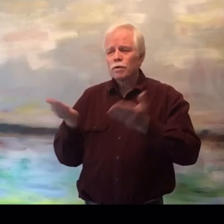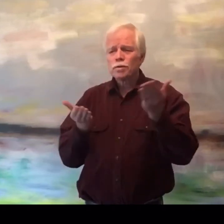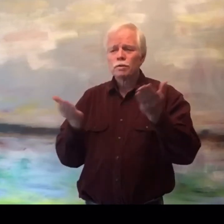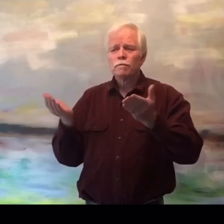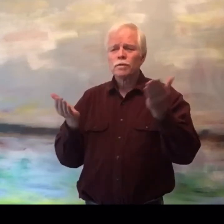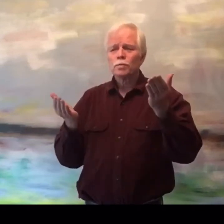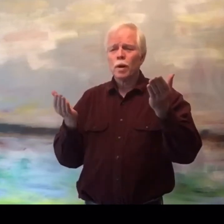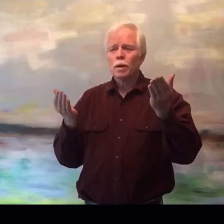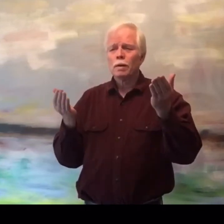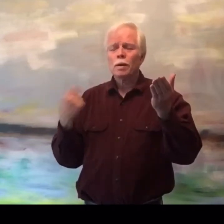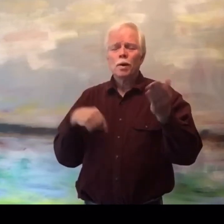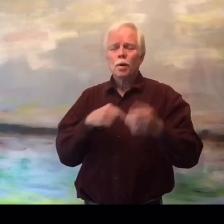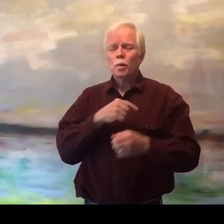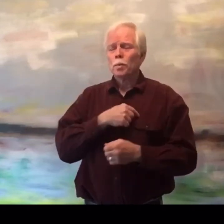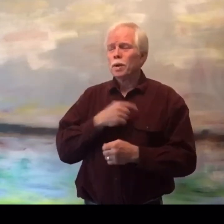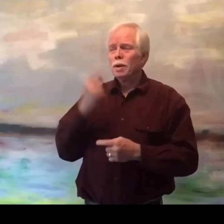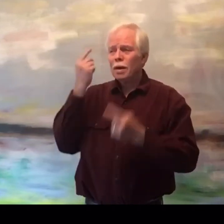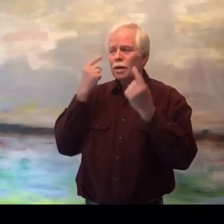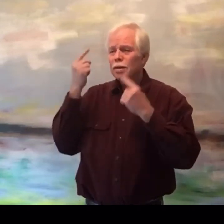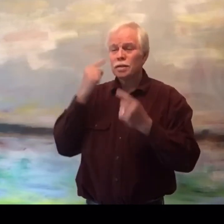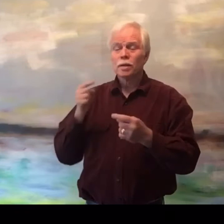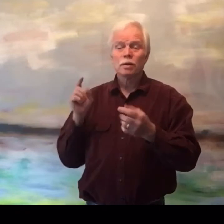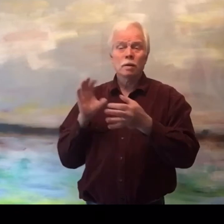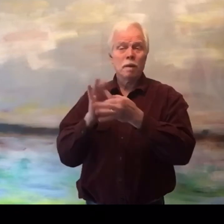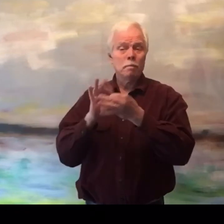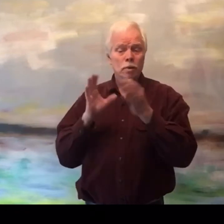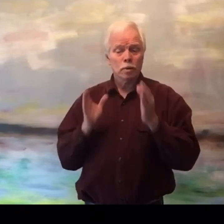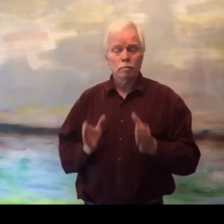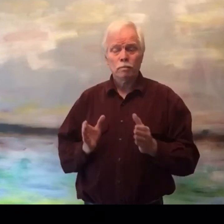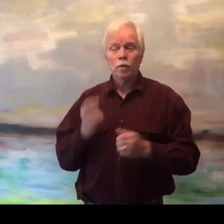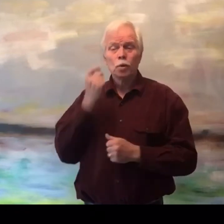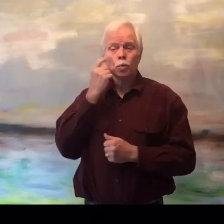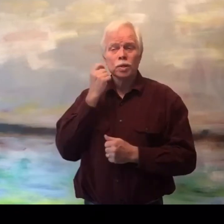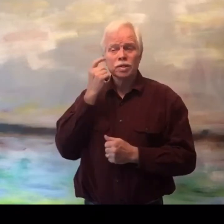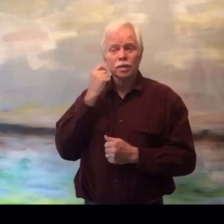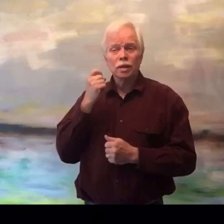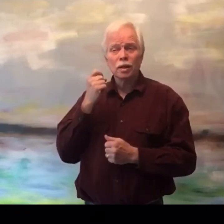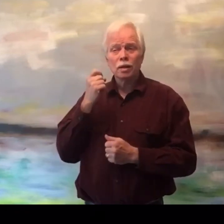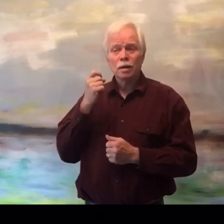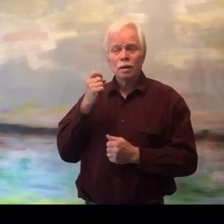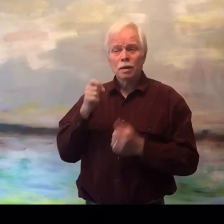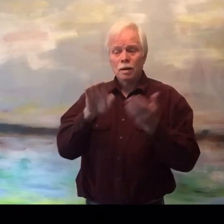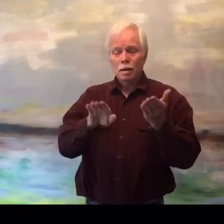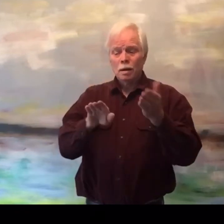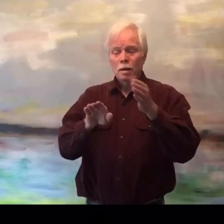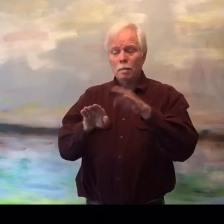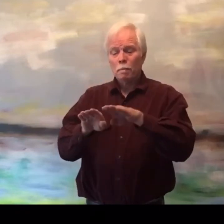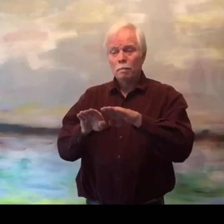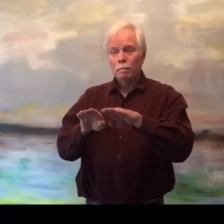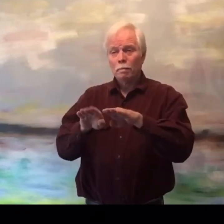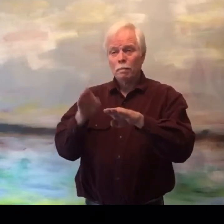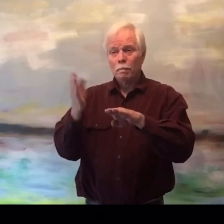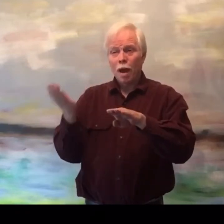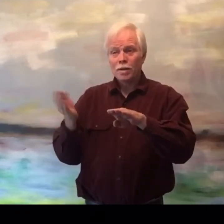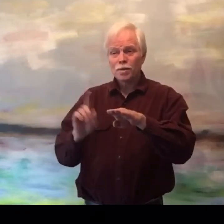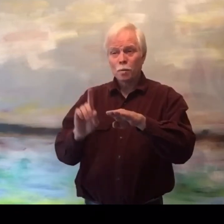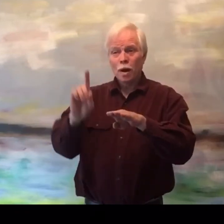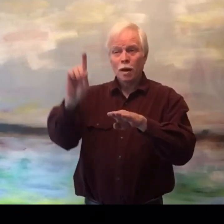our service where we consider a member who recently passed away